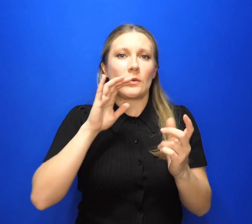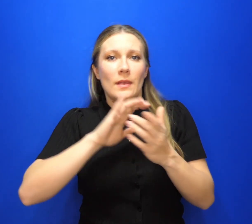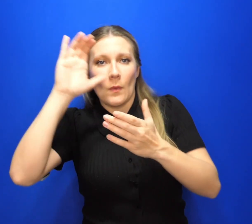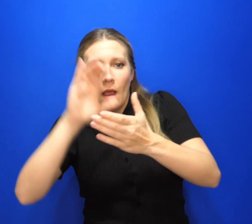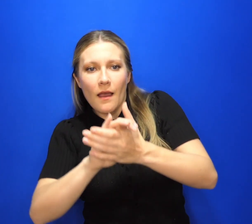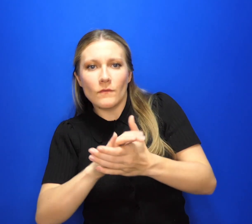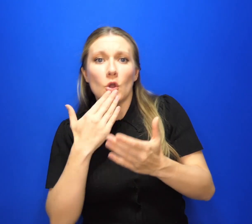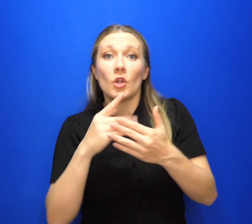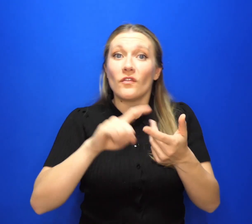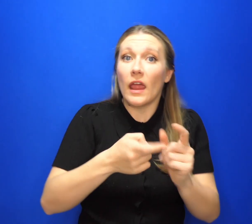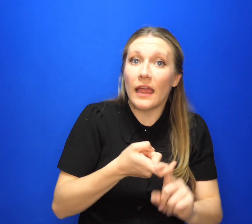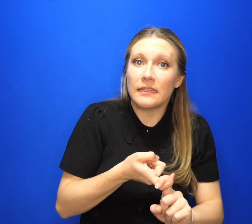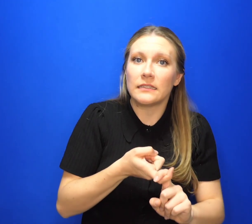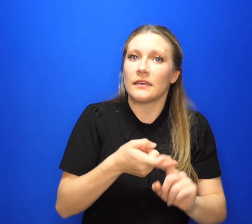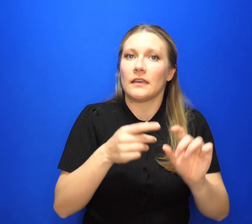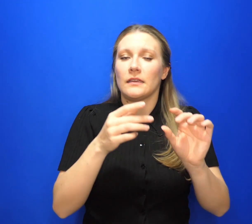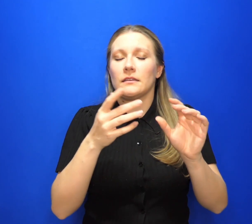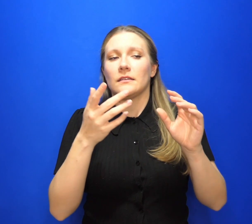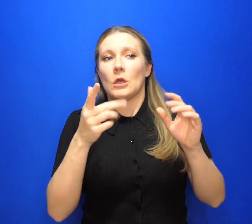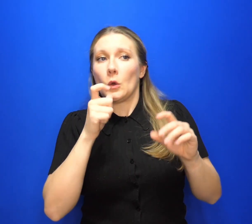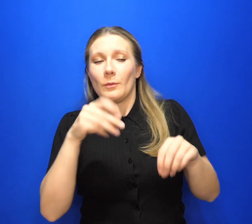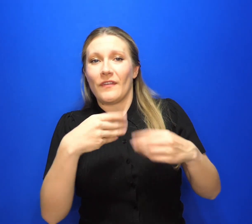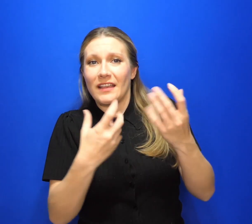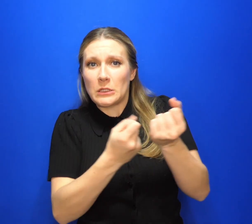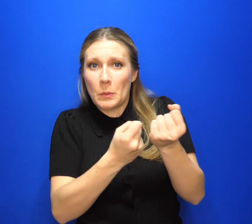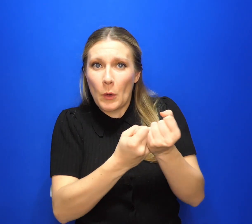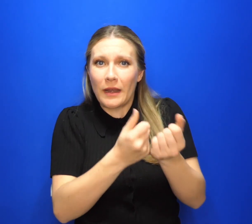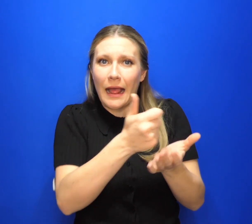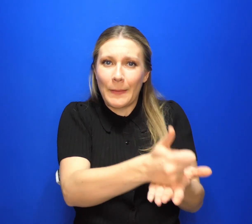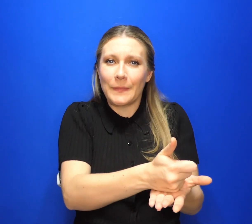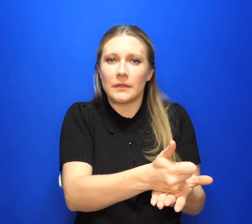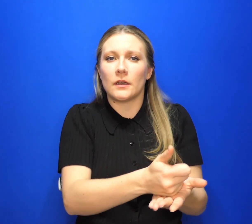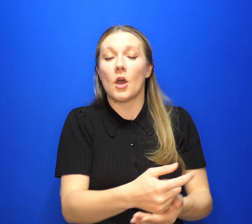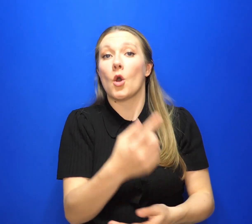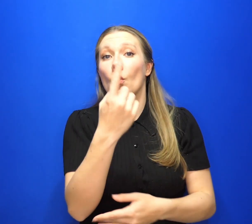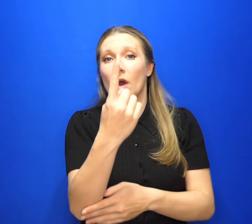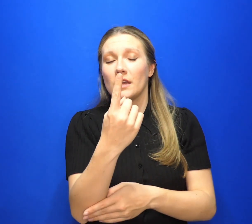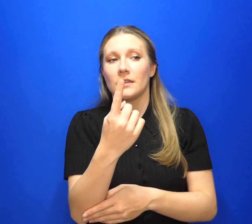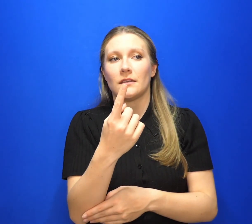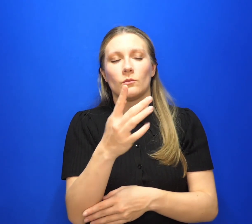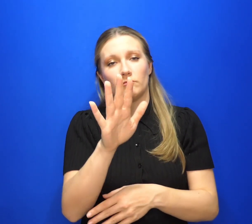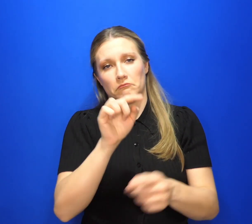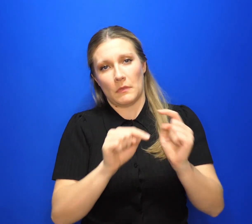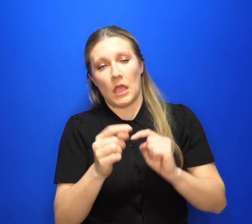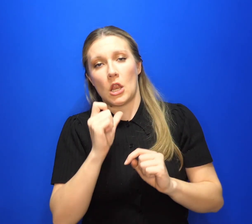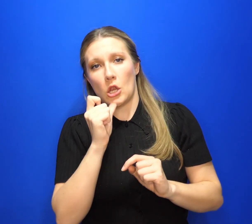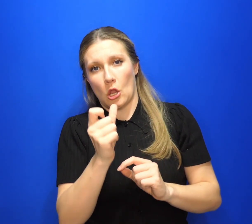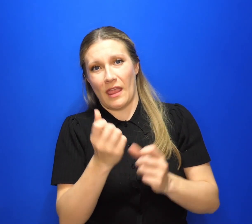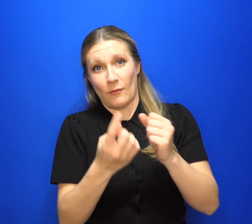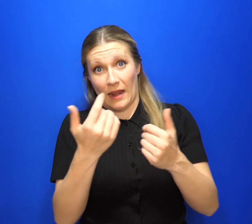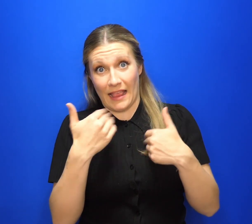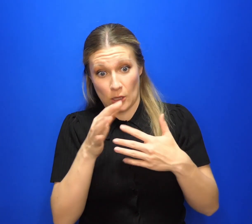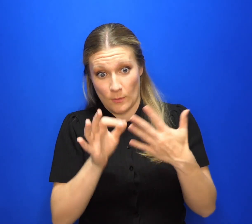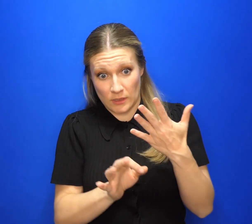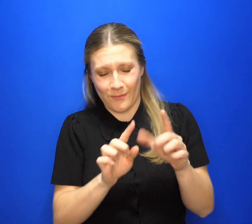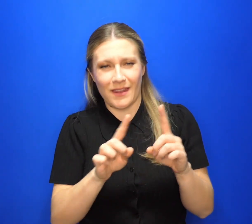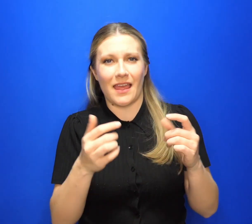good friend that, gives them some support or help. I think not everybody has this option, but I've had a couple of people